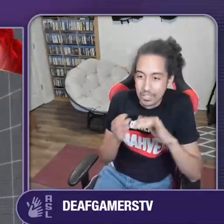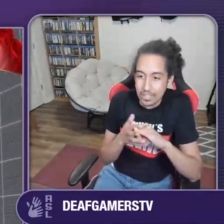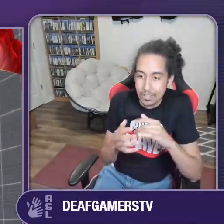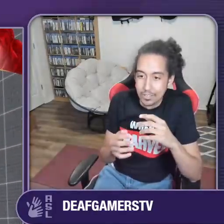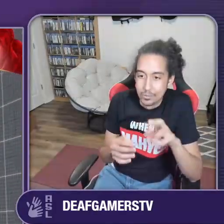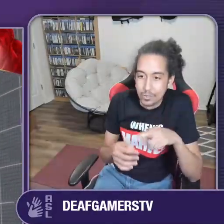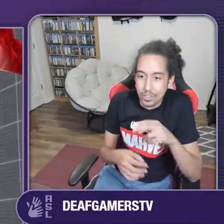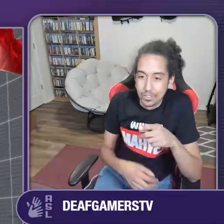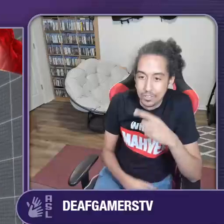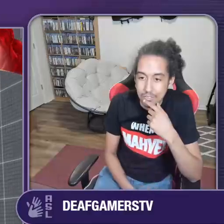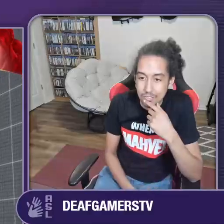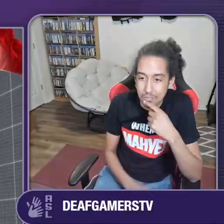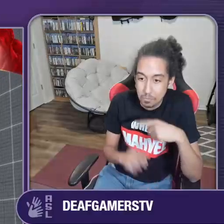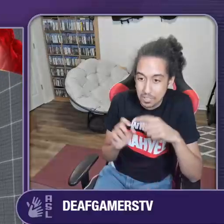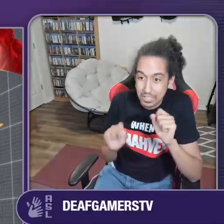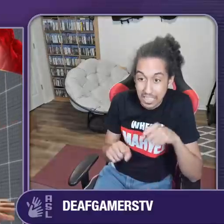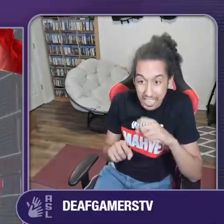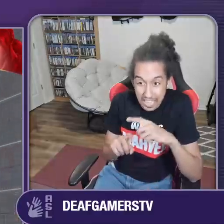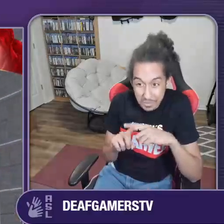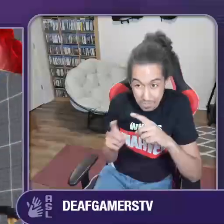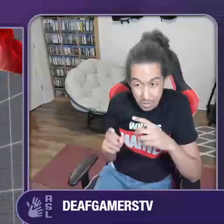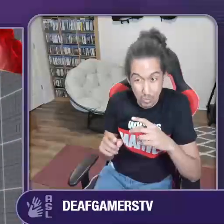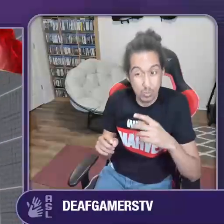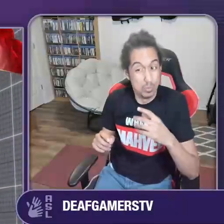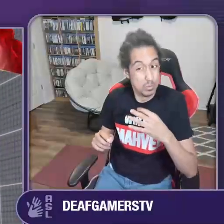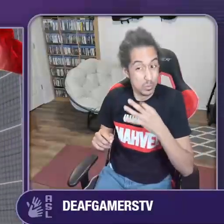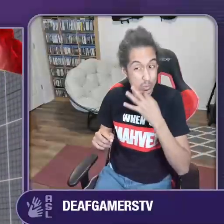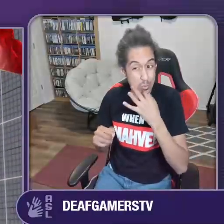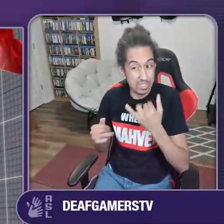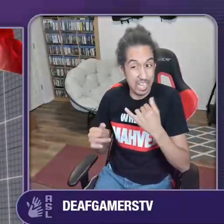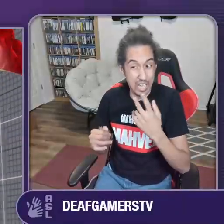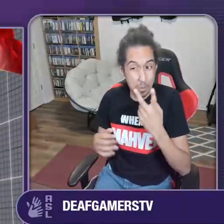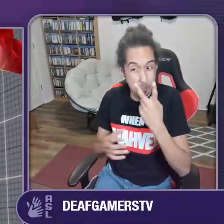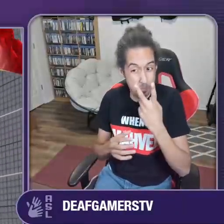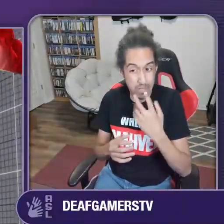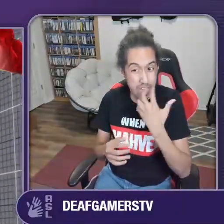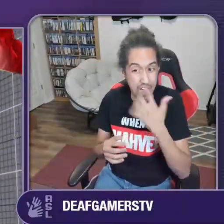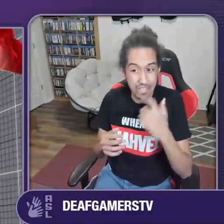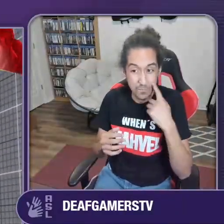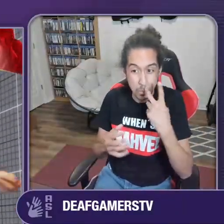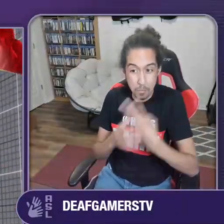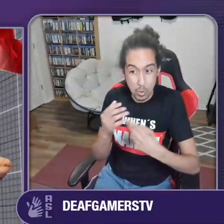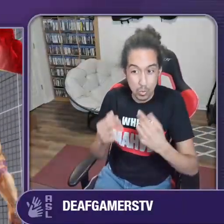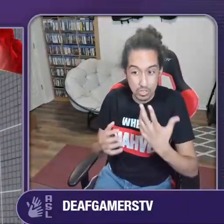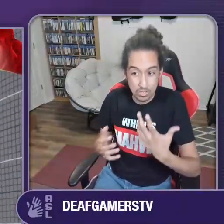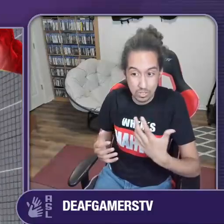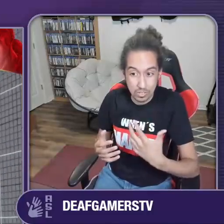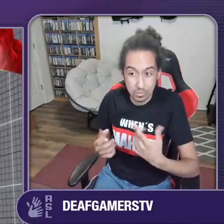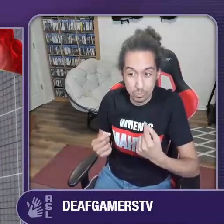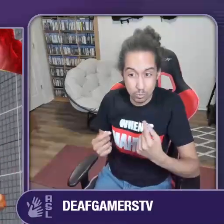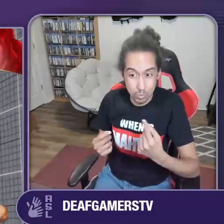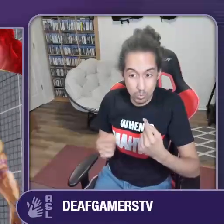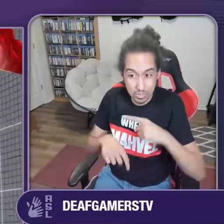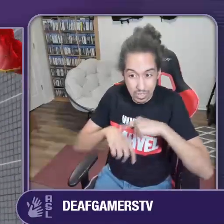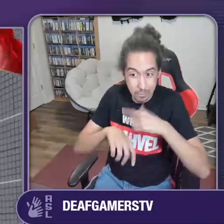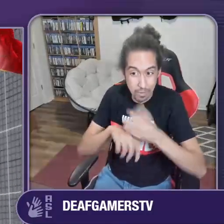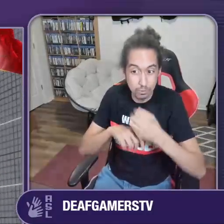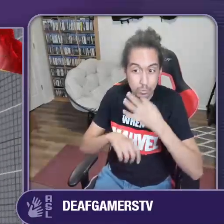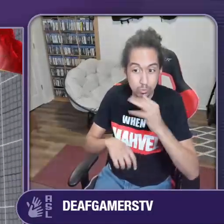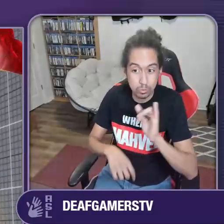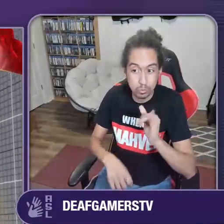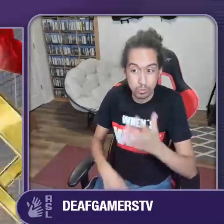I mean, watch out for anything at this point. It is rough. Takes one throw. Jazdero does have EX shoulder at this